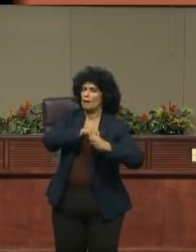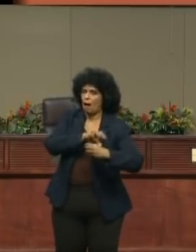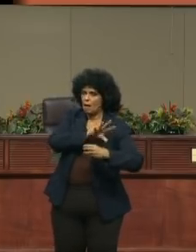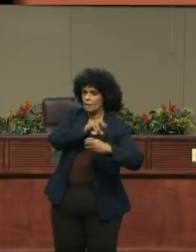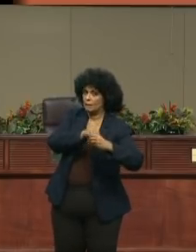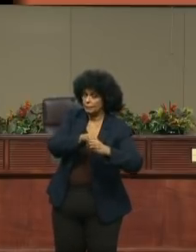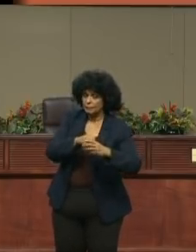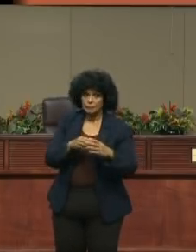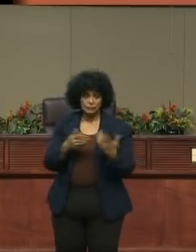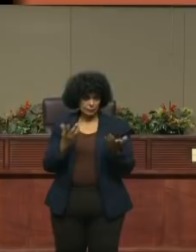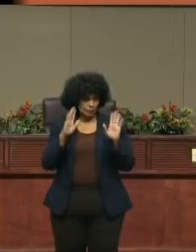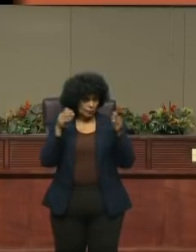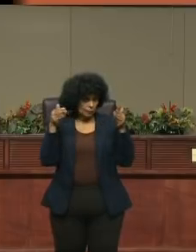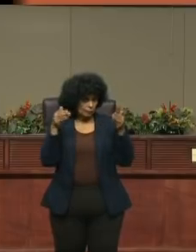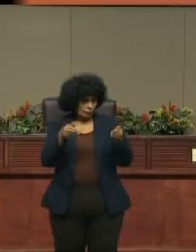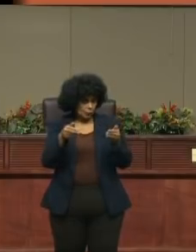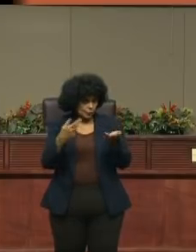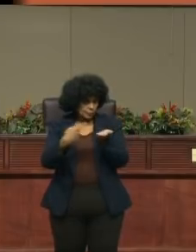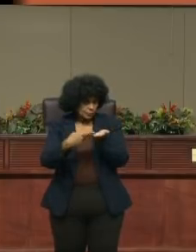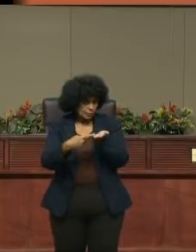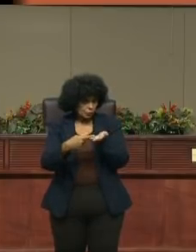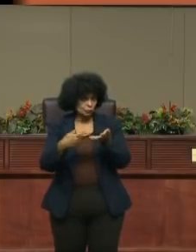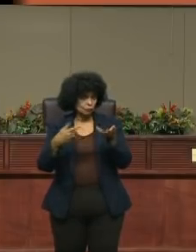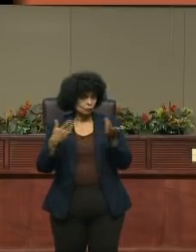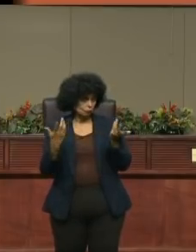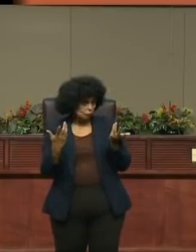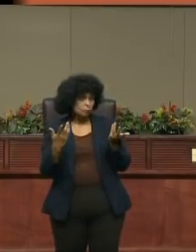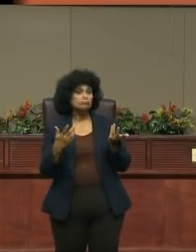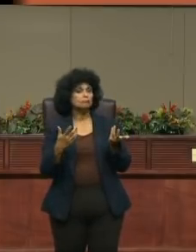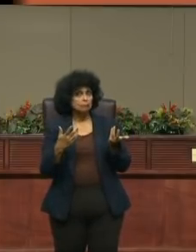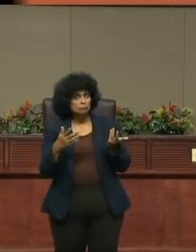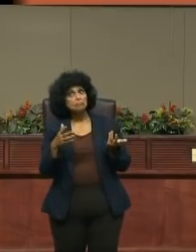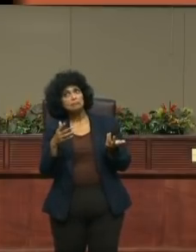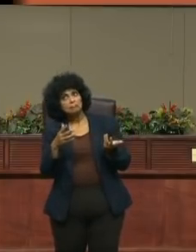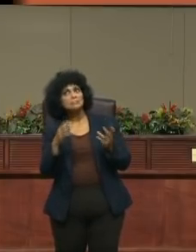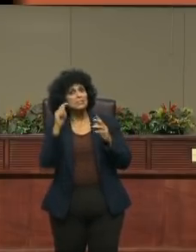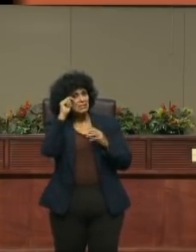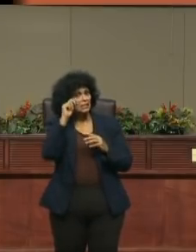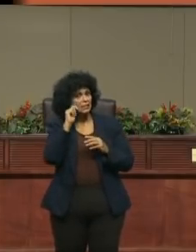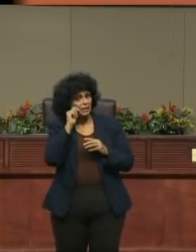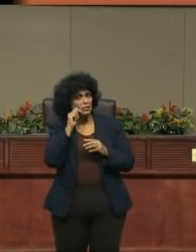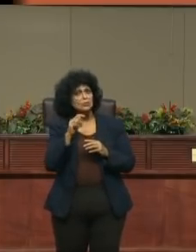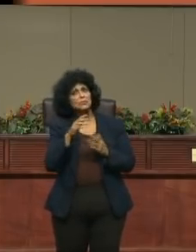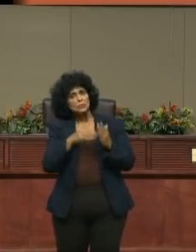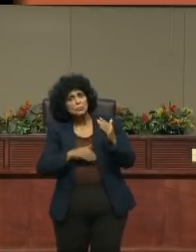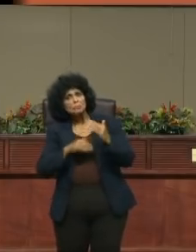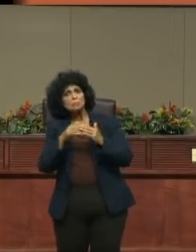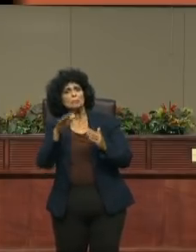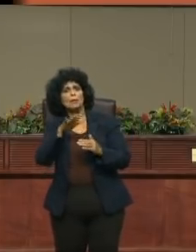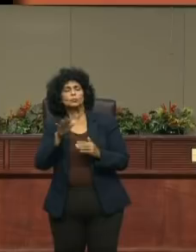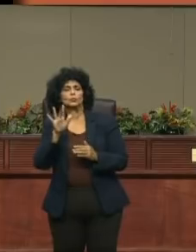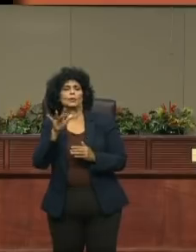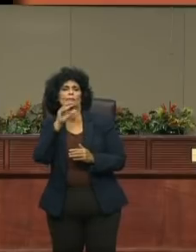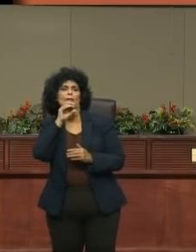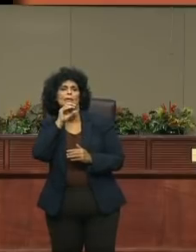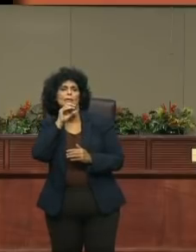on teenagers to about 25 years old. To get information, you can go to our